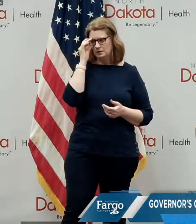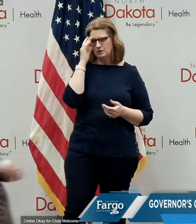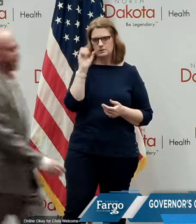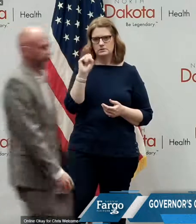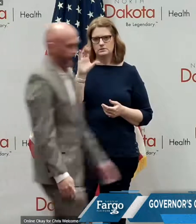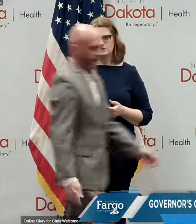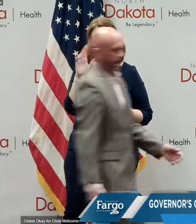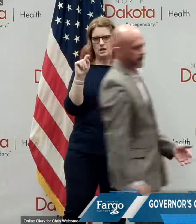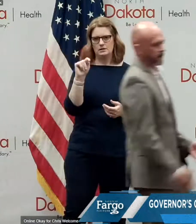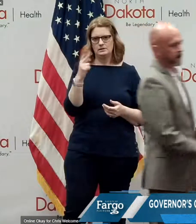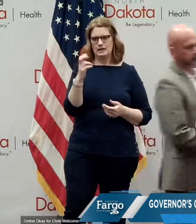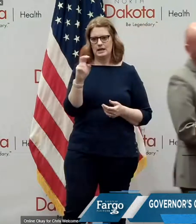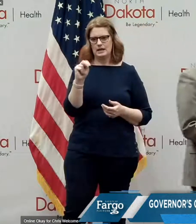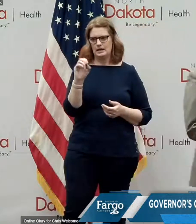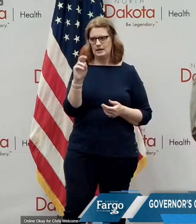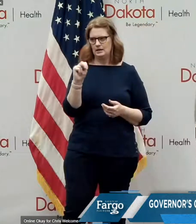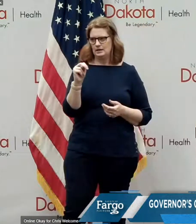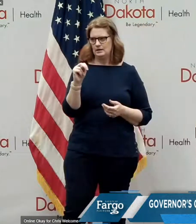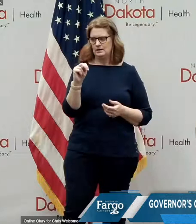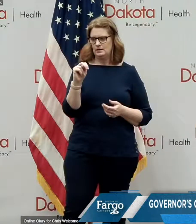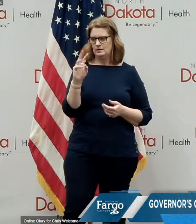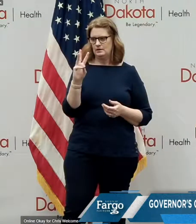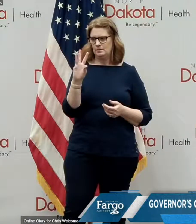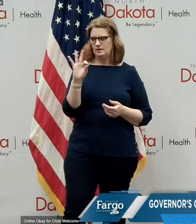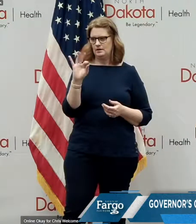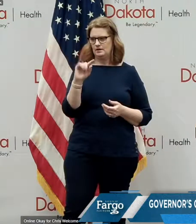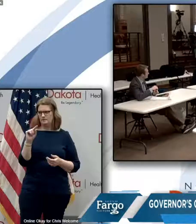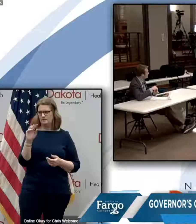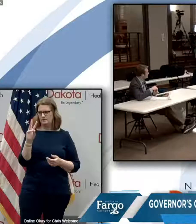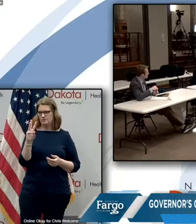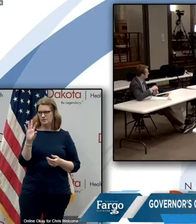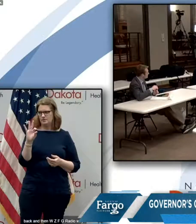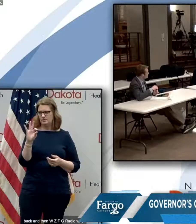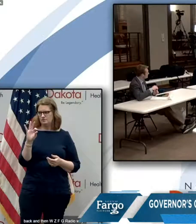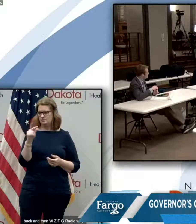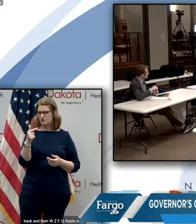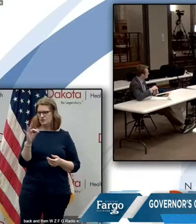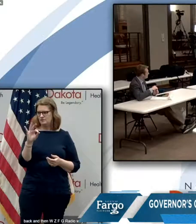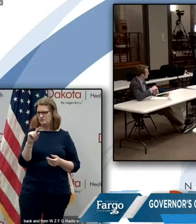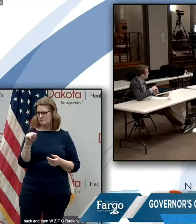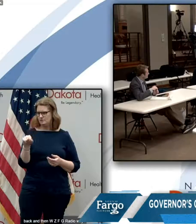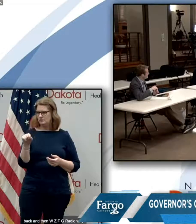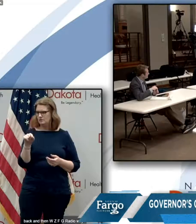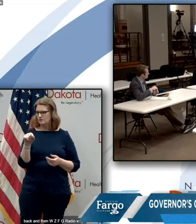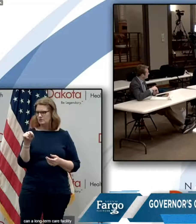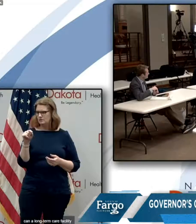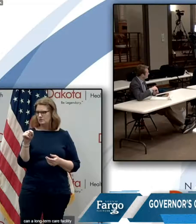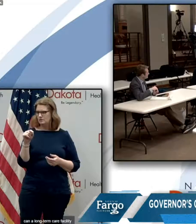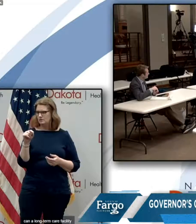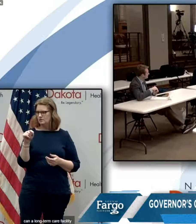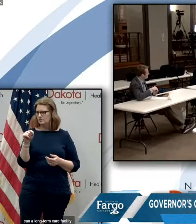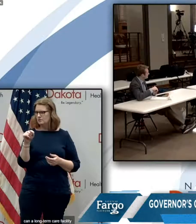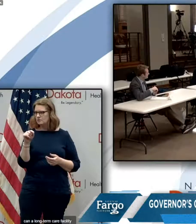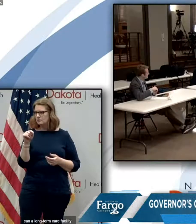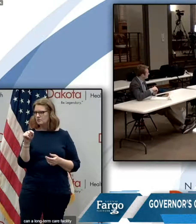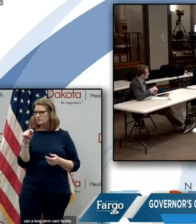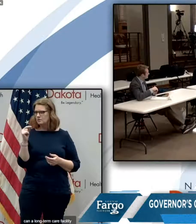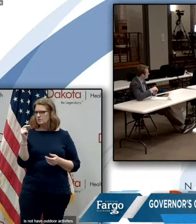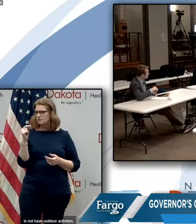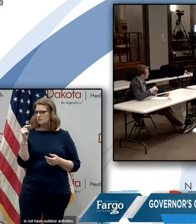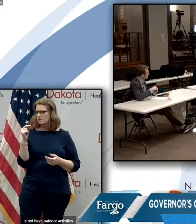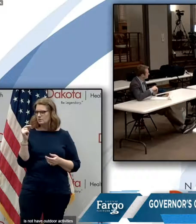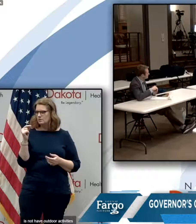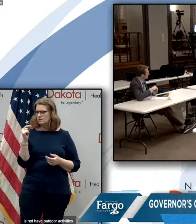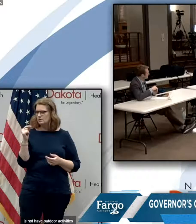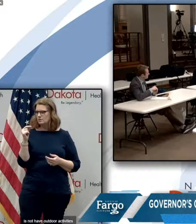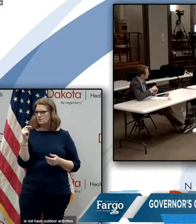In WZFG radio, why can the long-term care facilities not have outdoor activities until phase, when outdoor